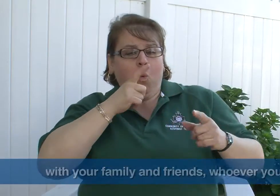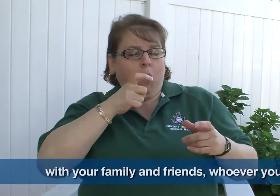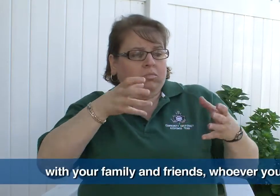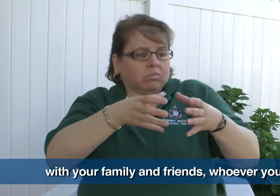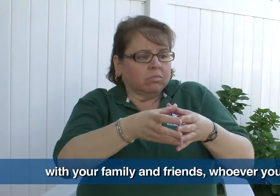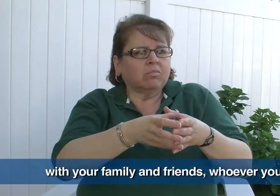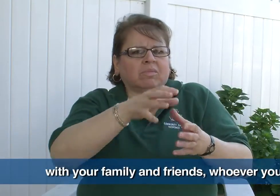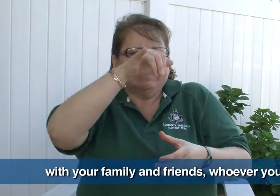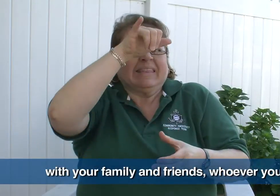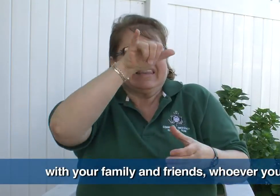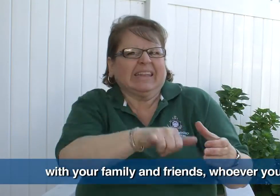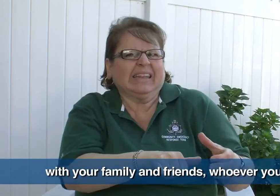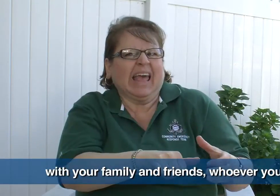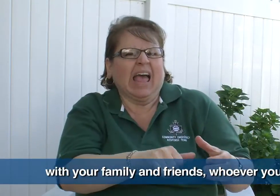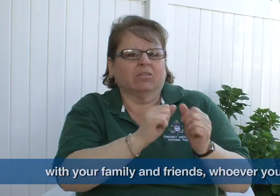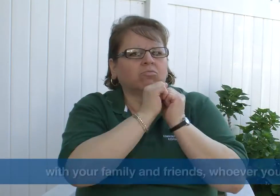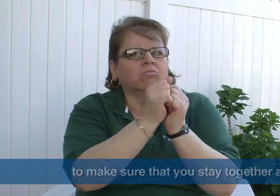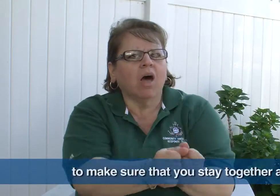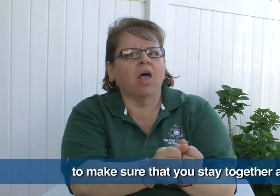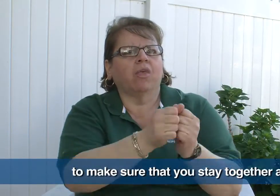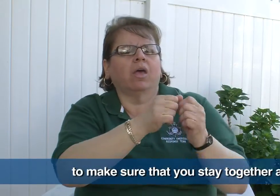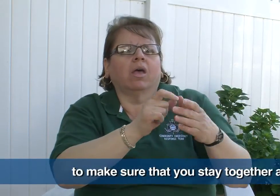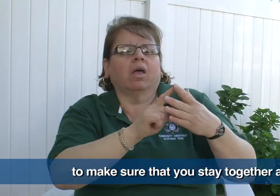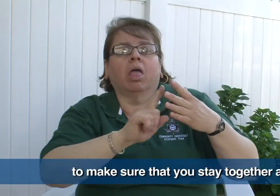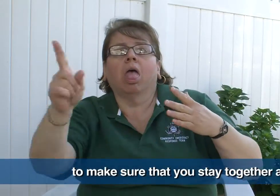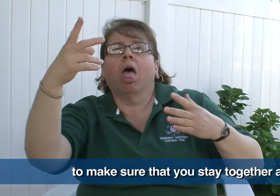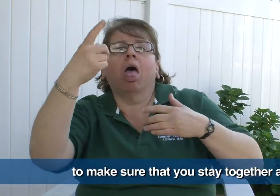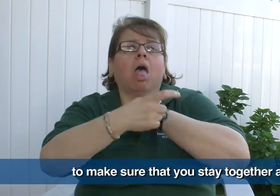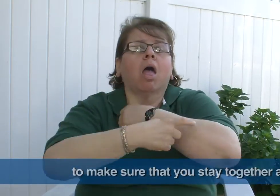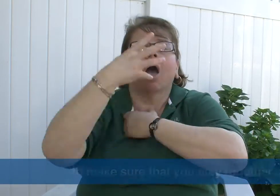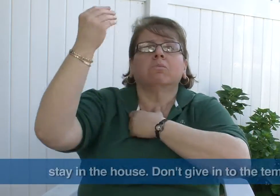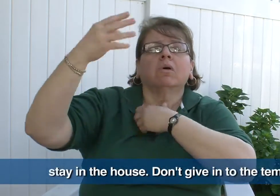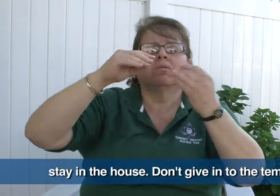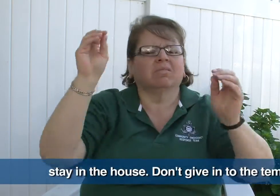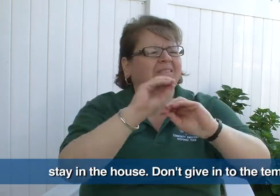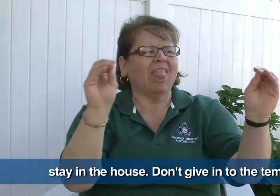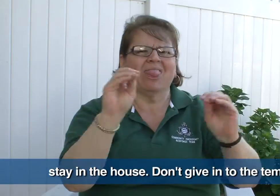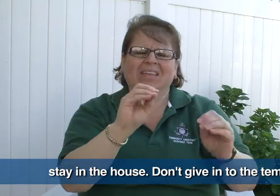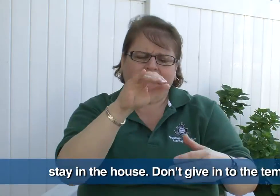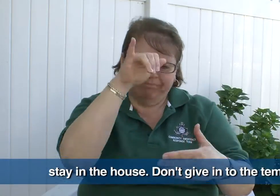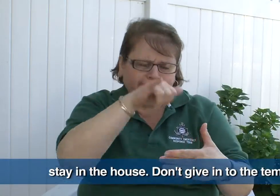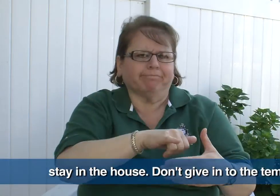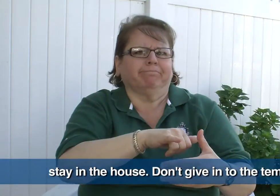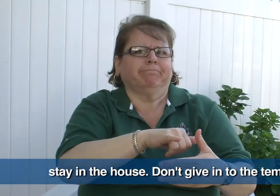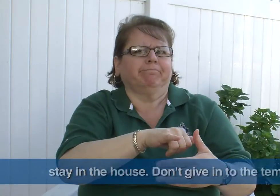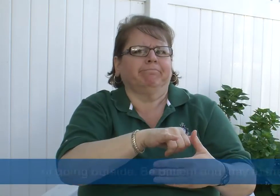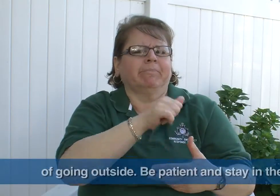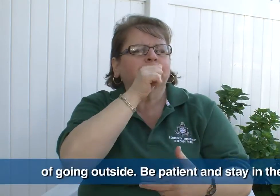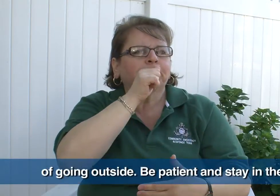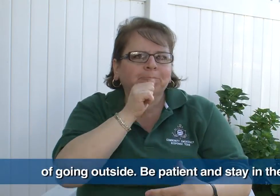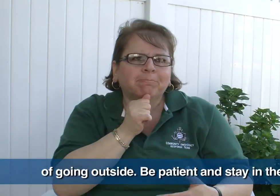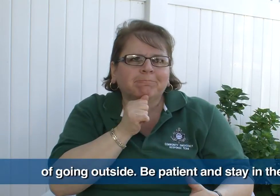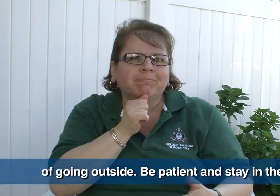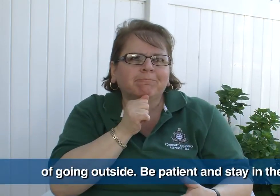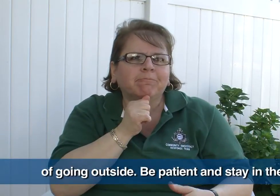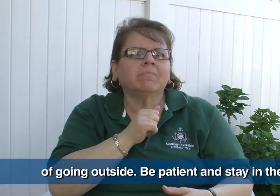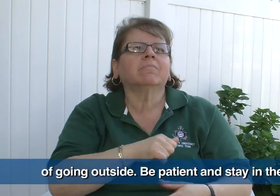your family and friends, whoever you're with, to make sure that you stay together and stay in the house. Don't give in to the temptation of going outside.